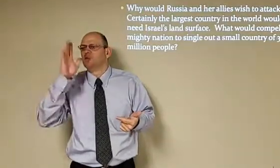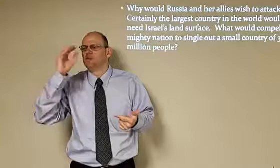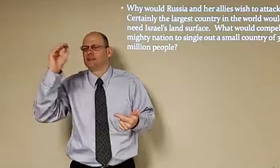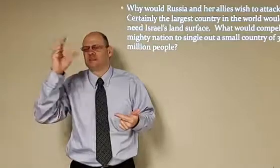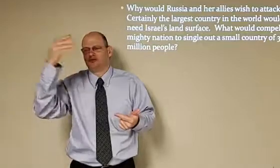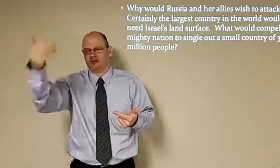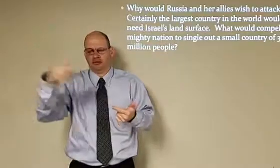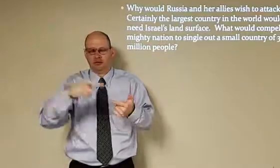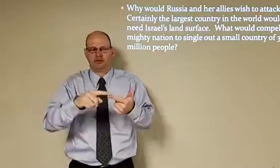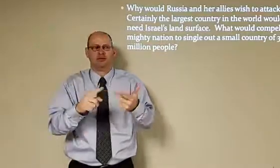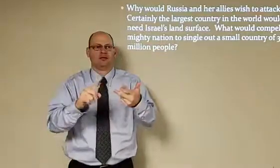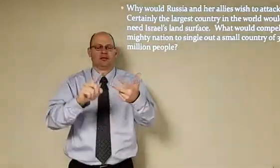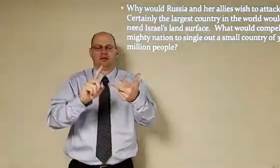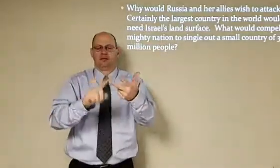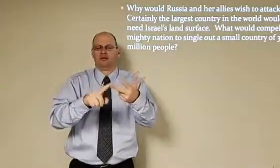Persia, and I'm going to be teaching on this.